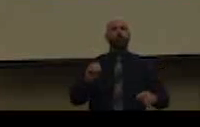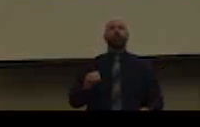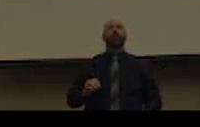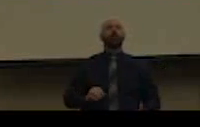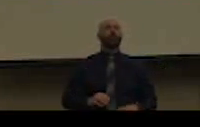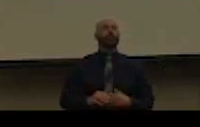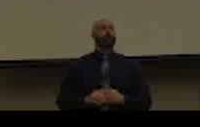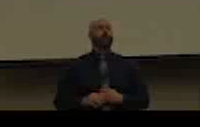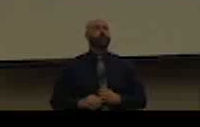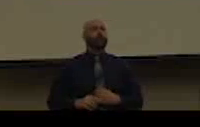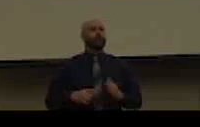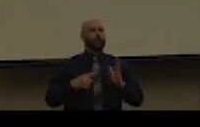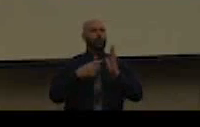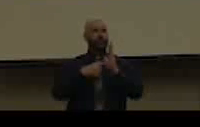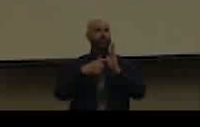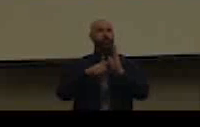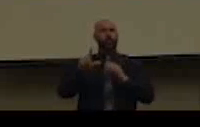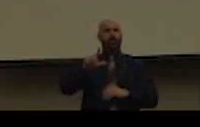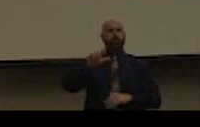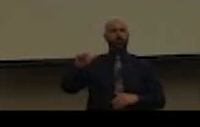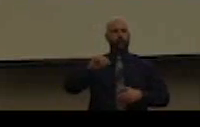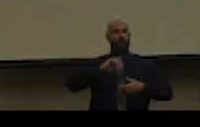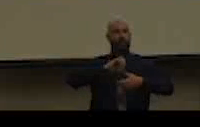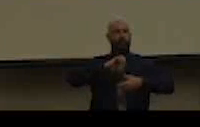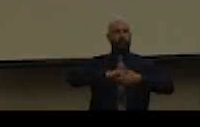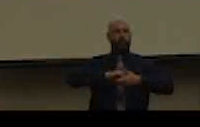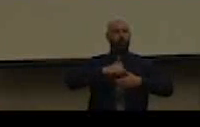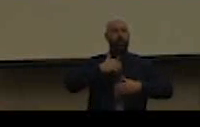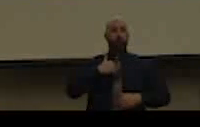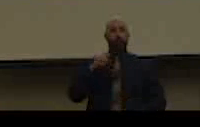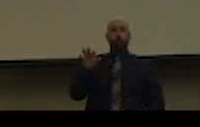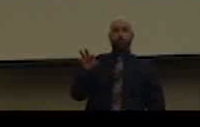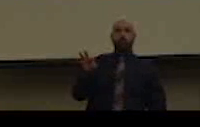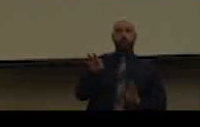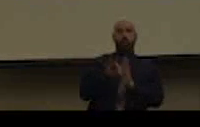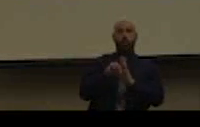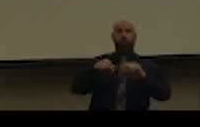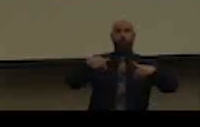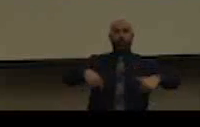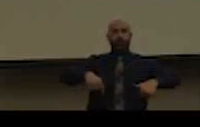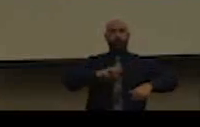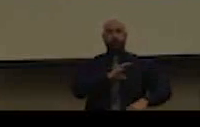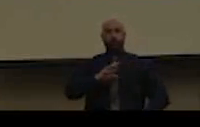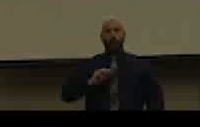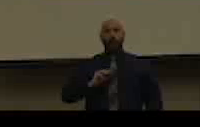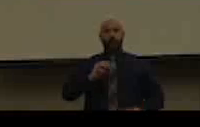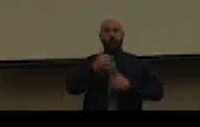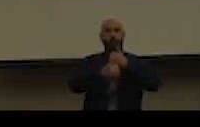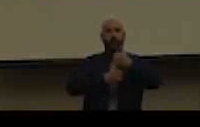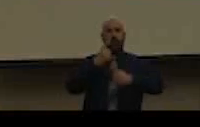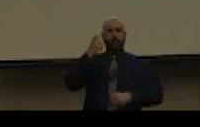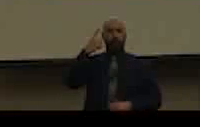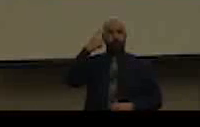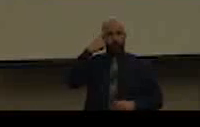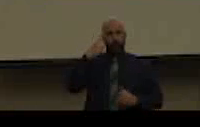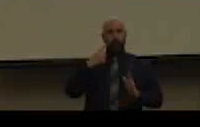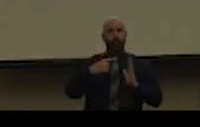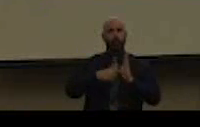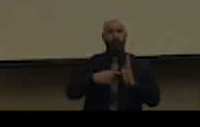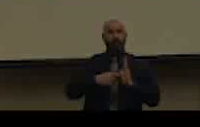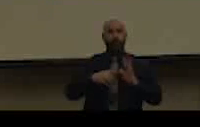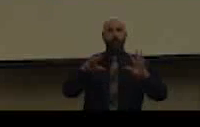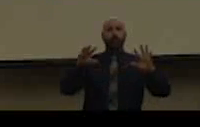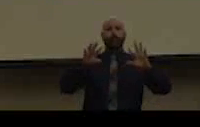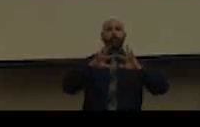Louisiana Partnership, and I'm appointed to this committee on behalf of the governor representing family child care. And so